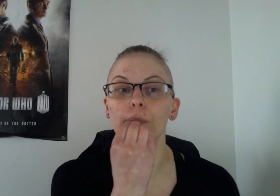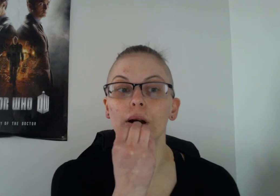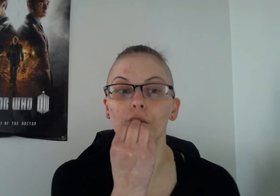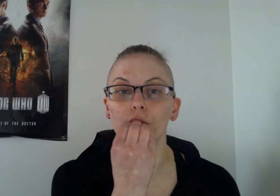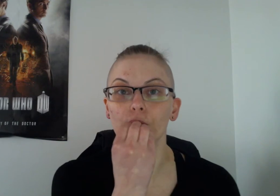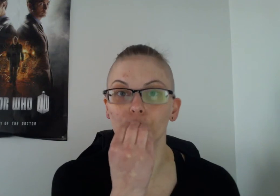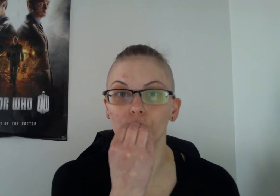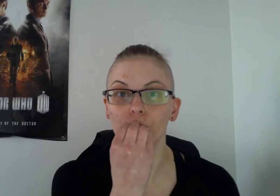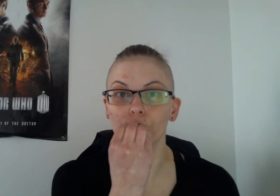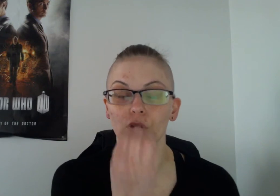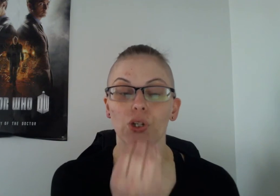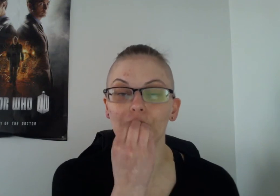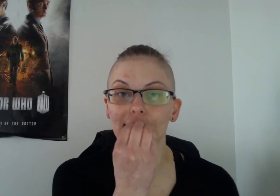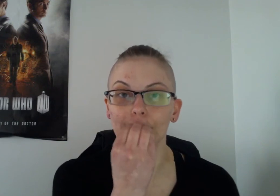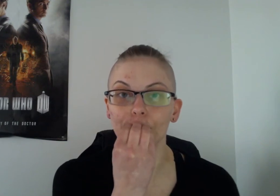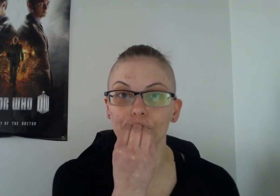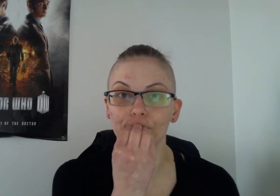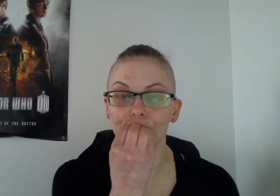mouth. You're eating.